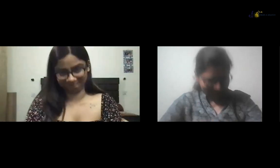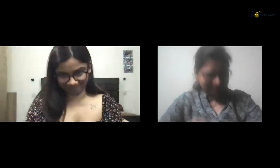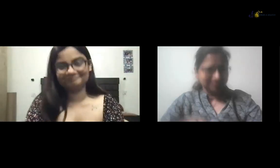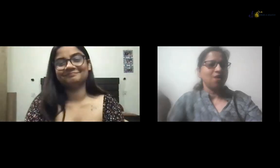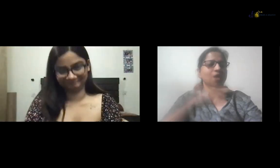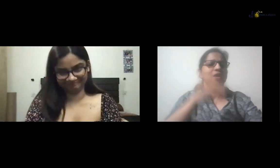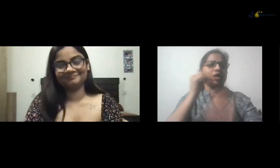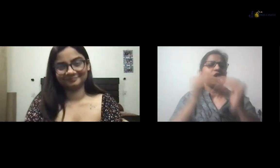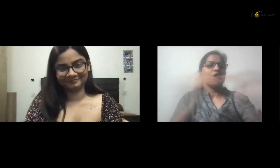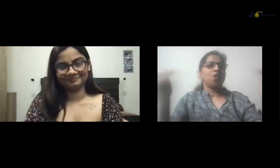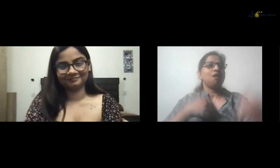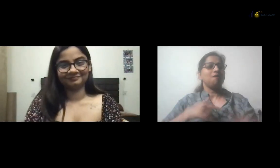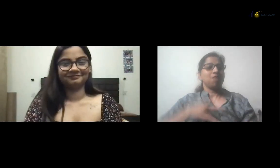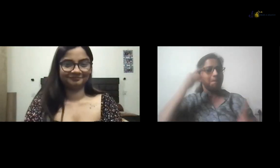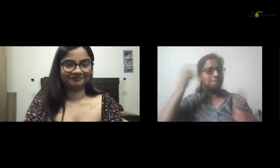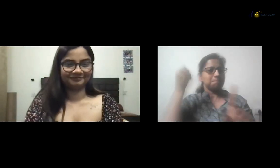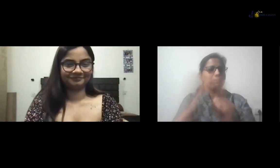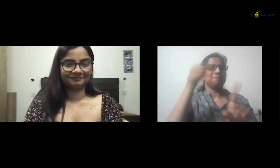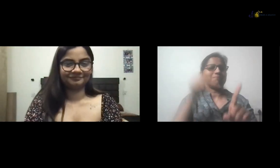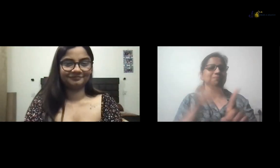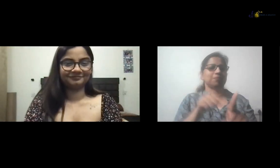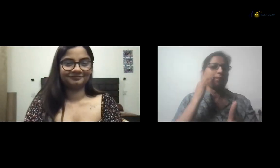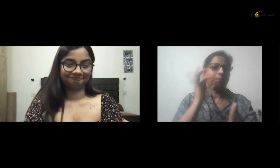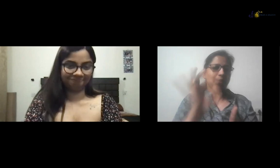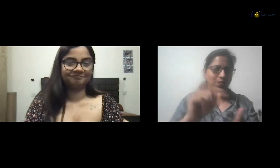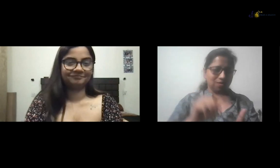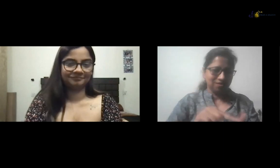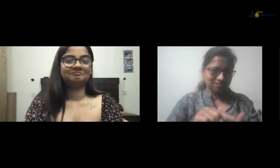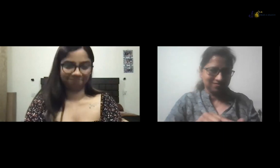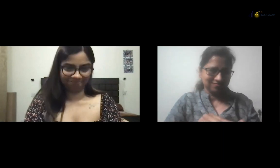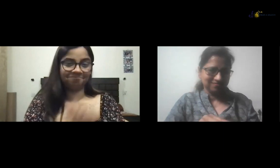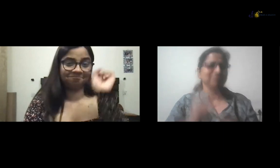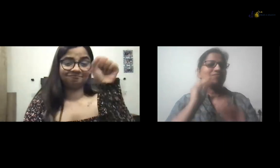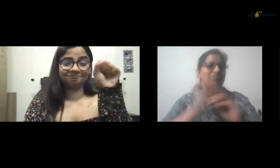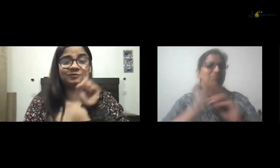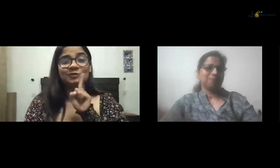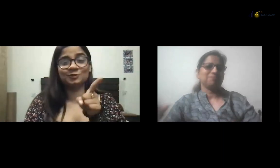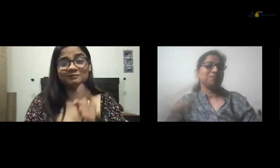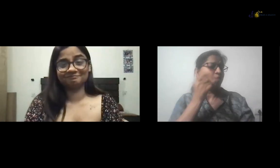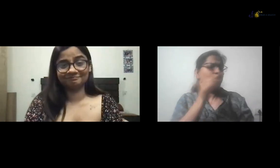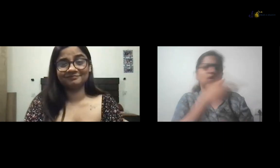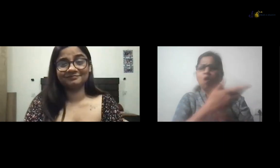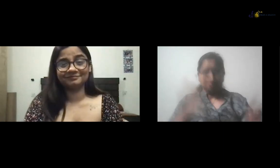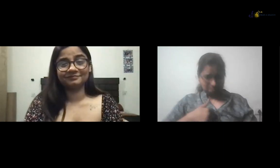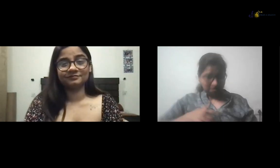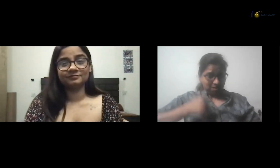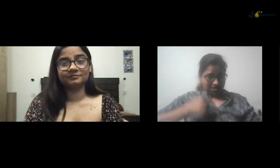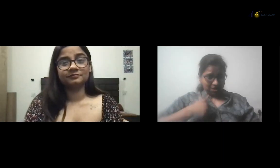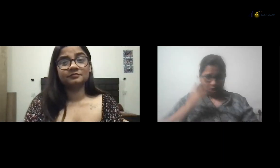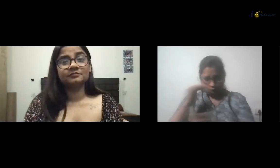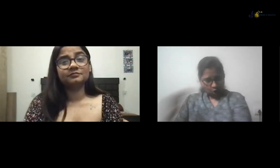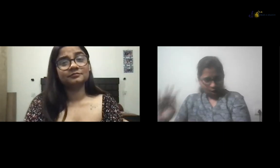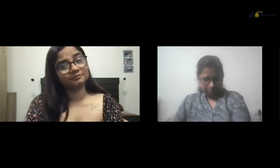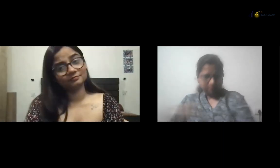case. After that, in 2014, our Prime Minister Narendra Modi has set up one thing. So this is a